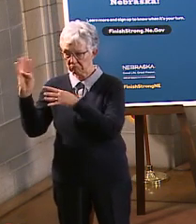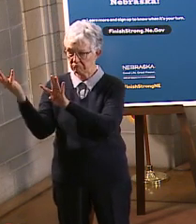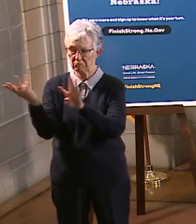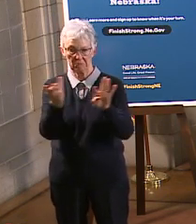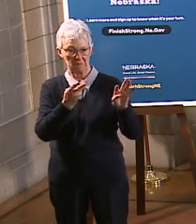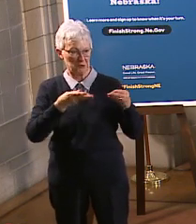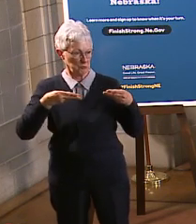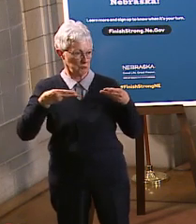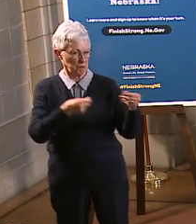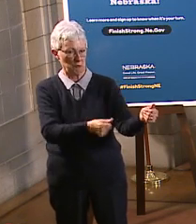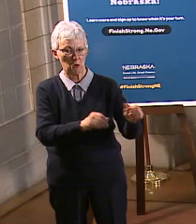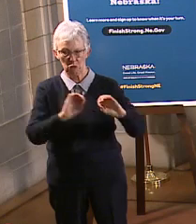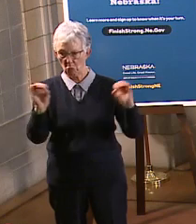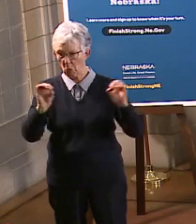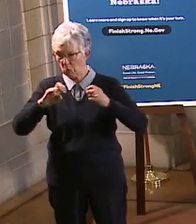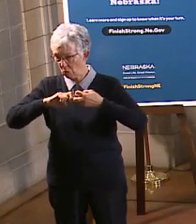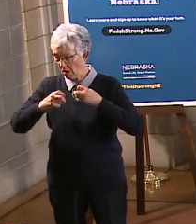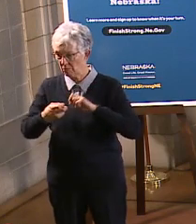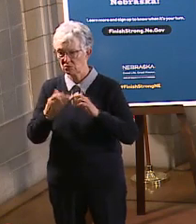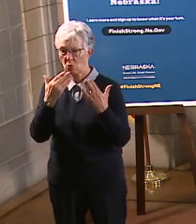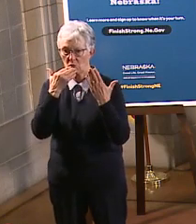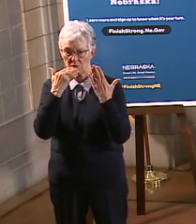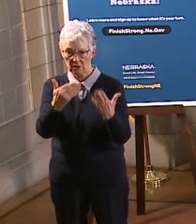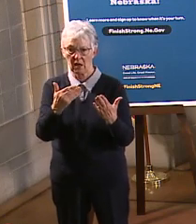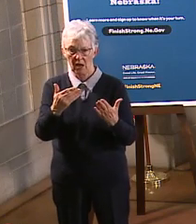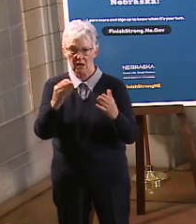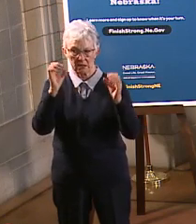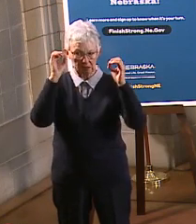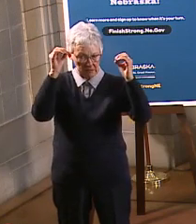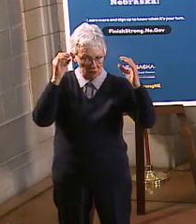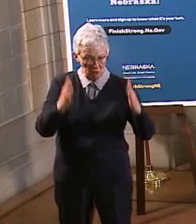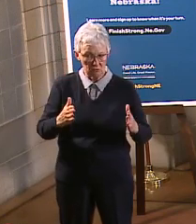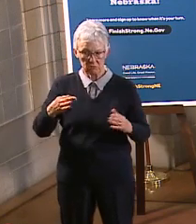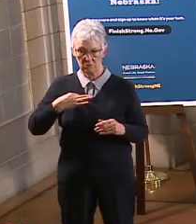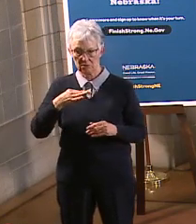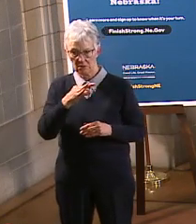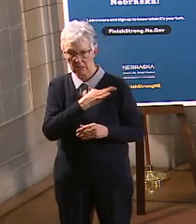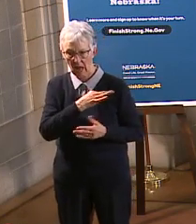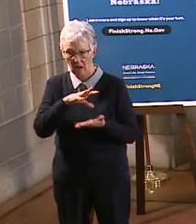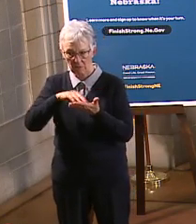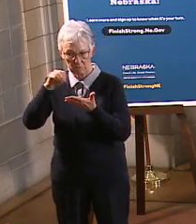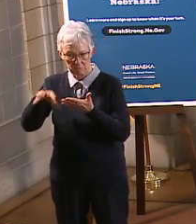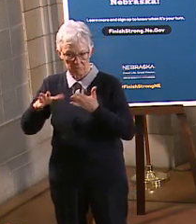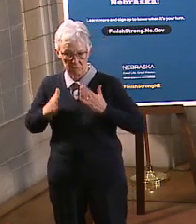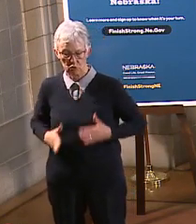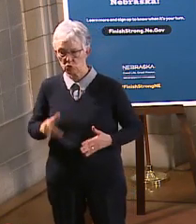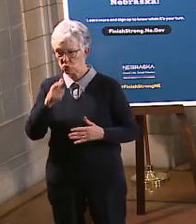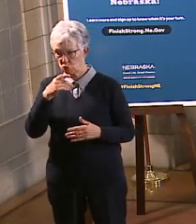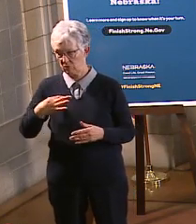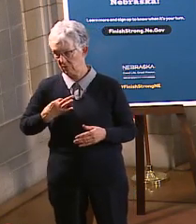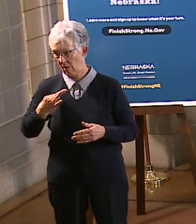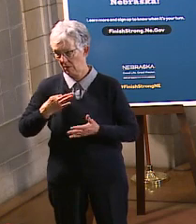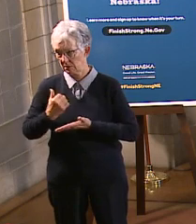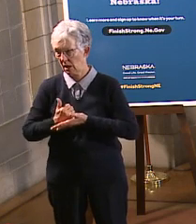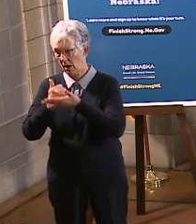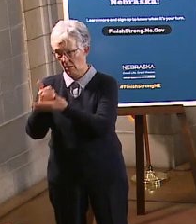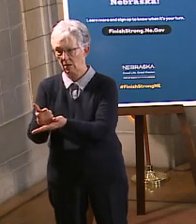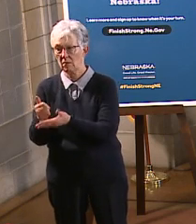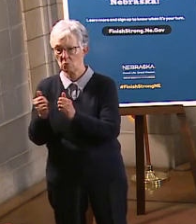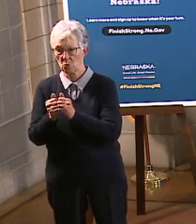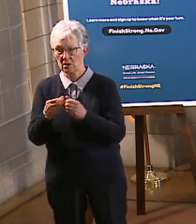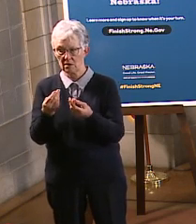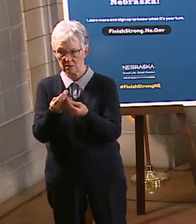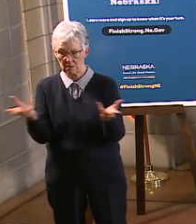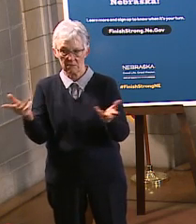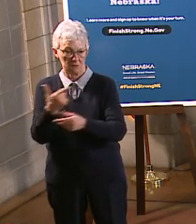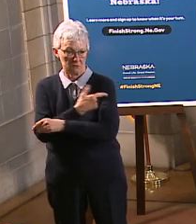the faculty, the staff that volunteered. It was a completely volunteer program. It just went very, very smoothly. It was done